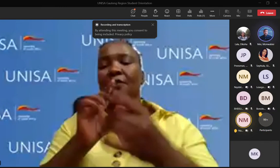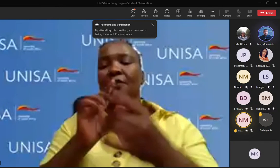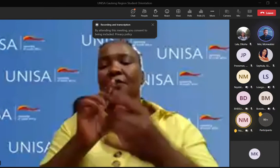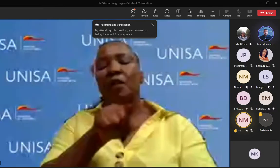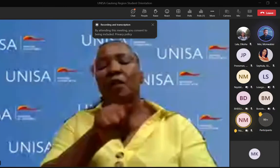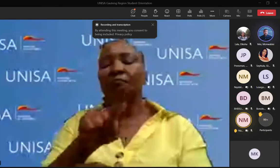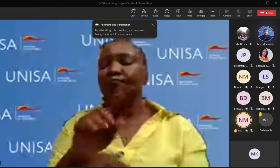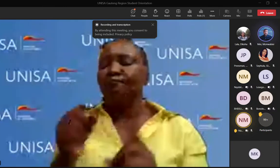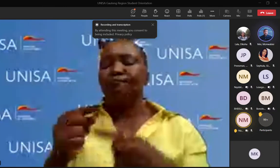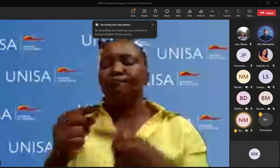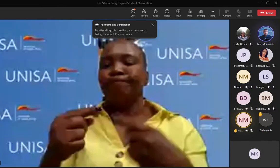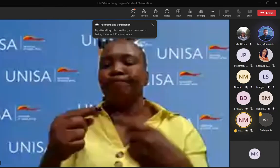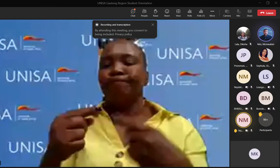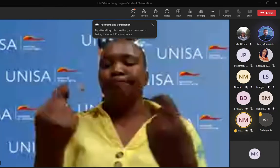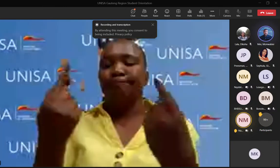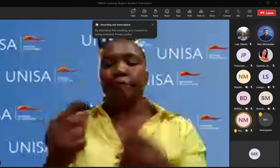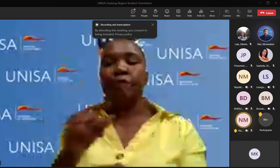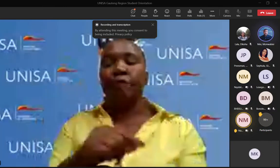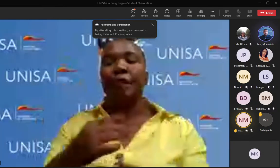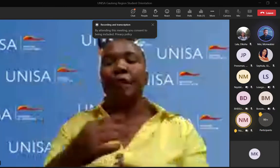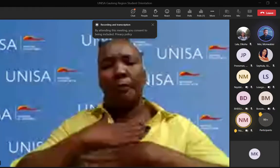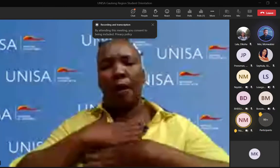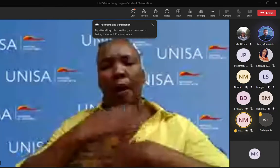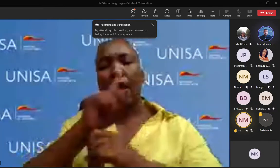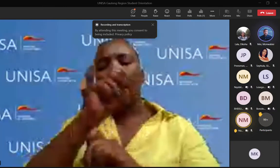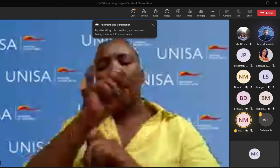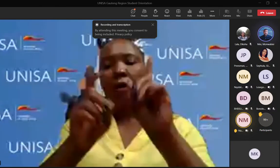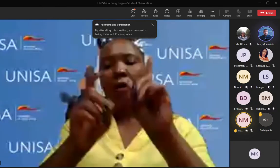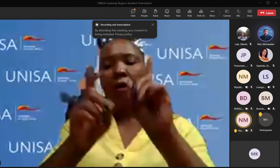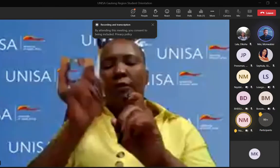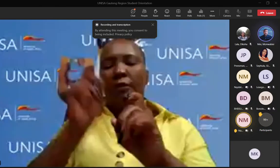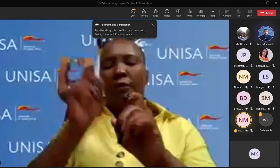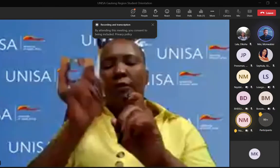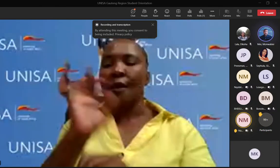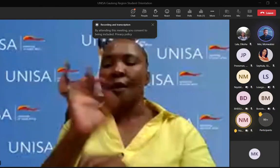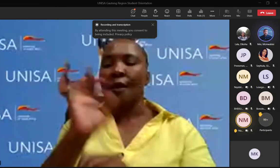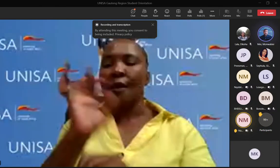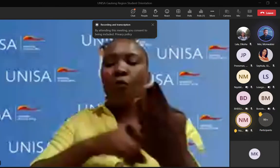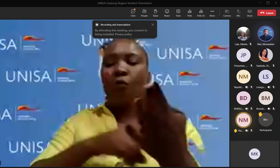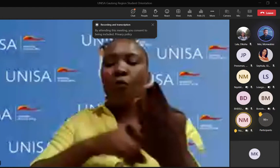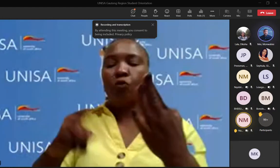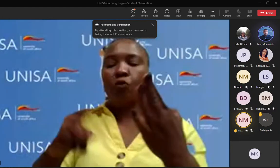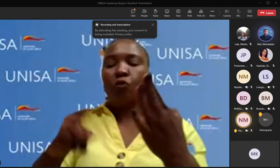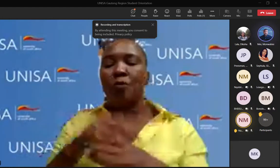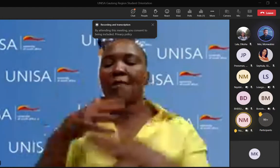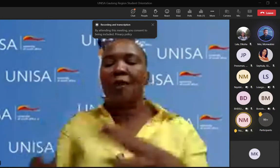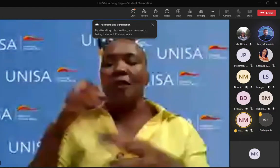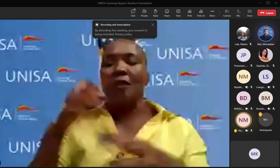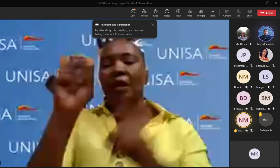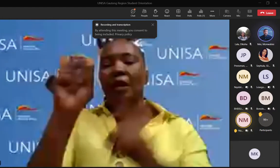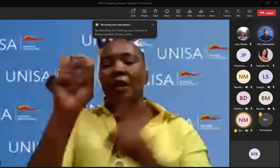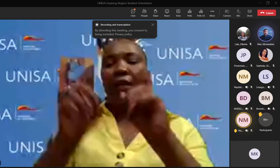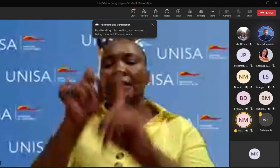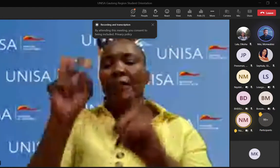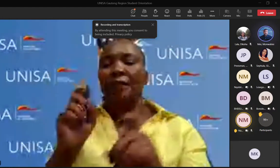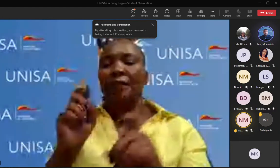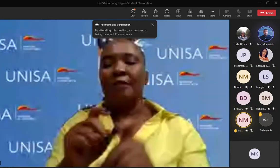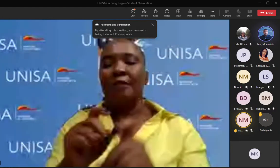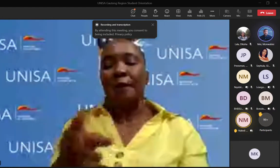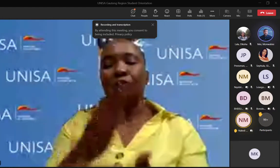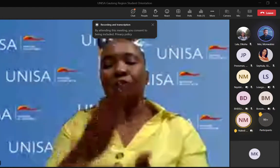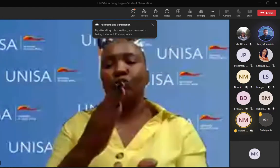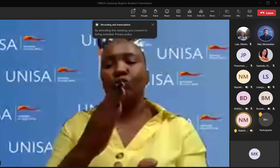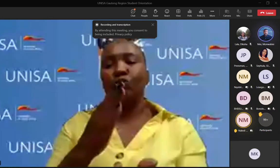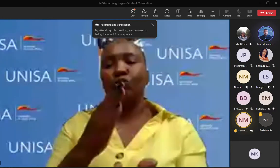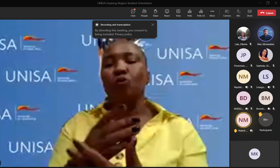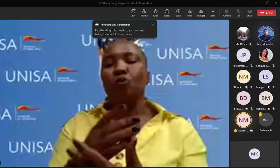I appreciate the questions don't get me wrong don't be afraid to ask questions because it only shows that you want to appreciate that but